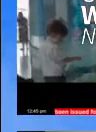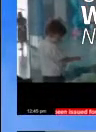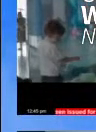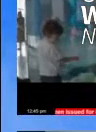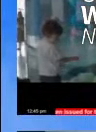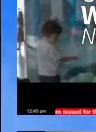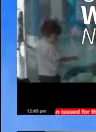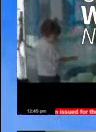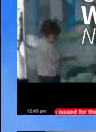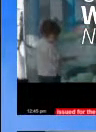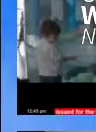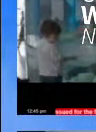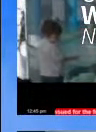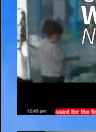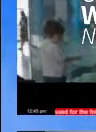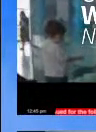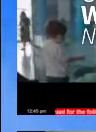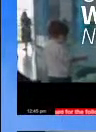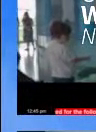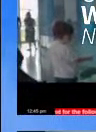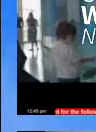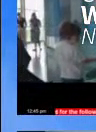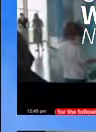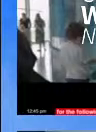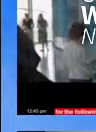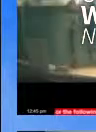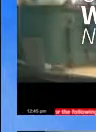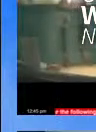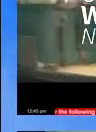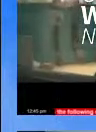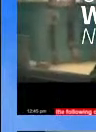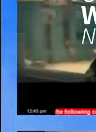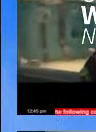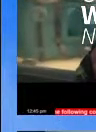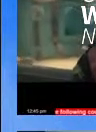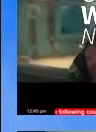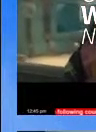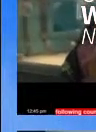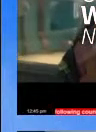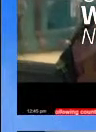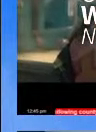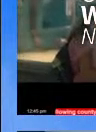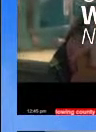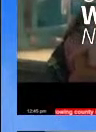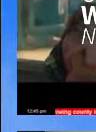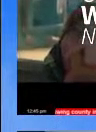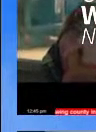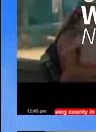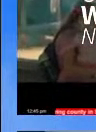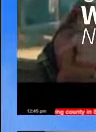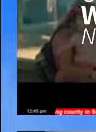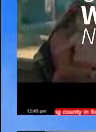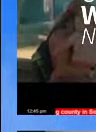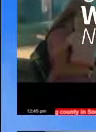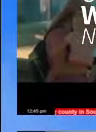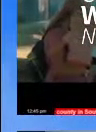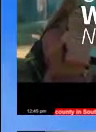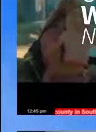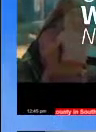guys, I'm going to take as soon as I get up, Henry's going to come on. So, and I'm the only one with the controls over that. So,